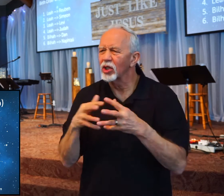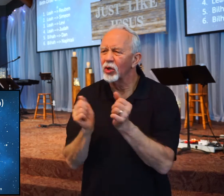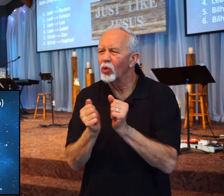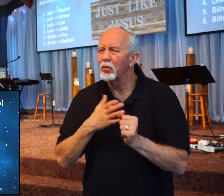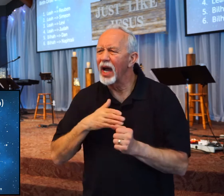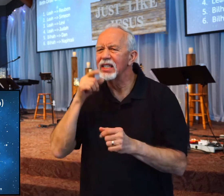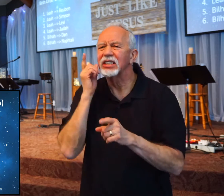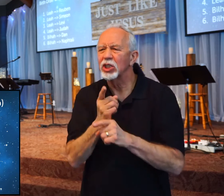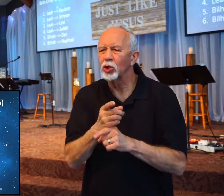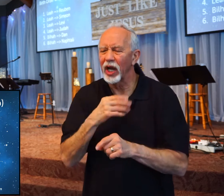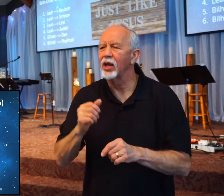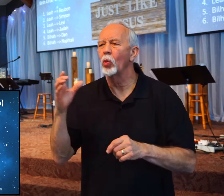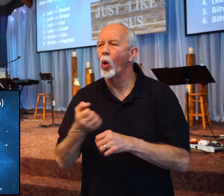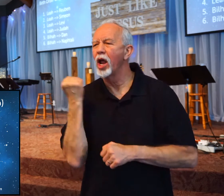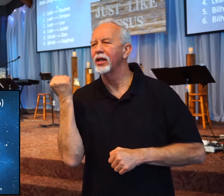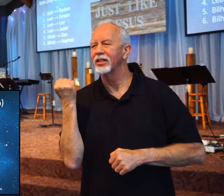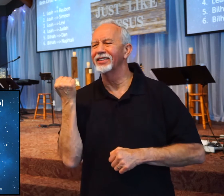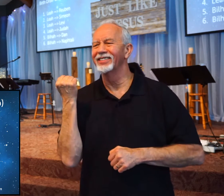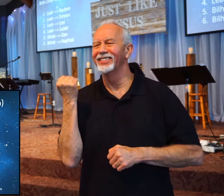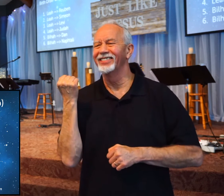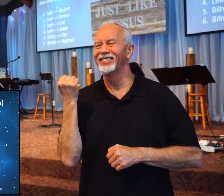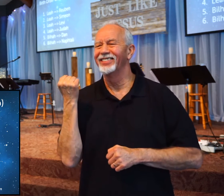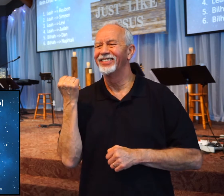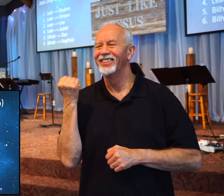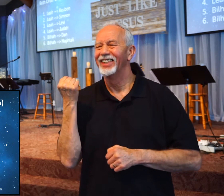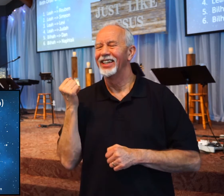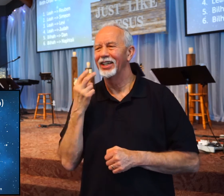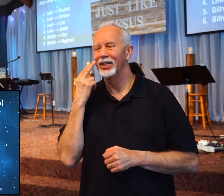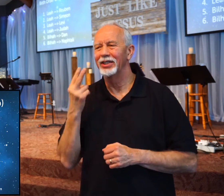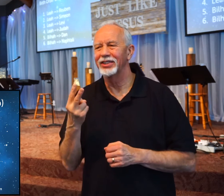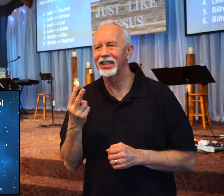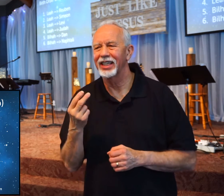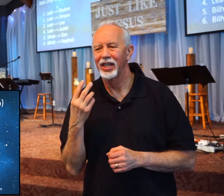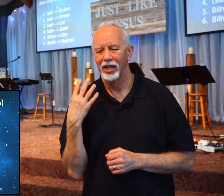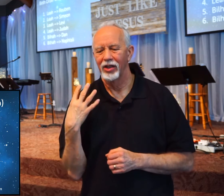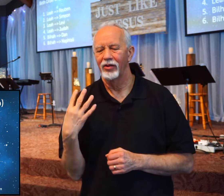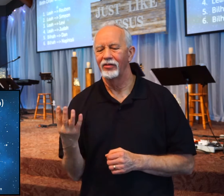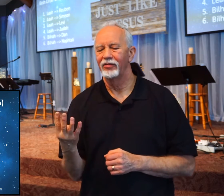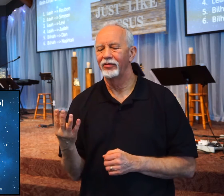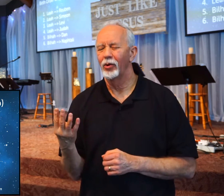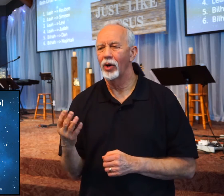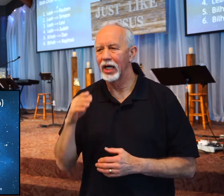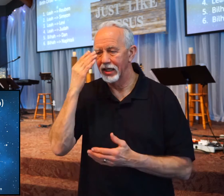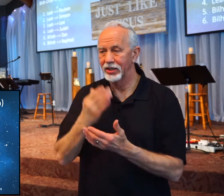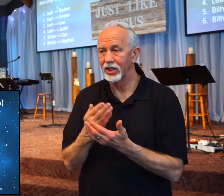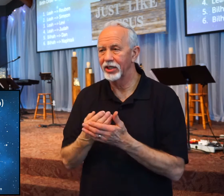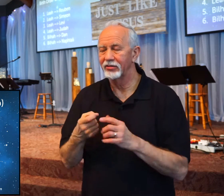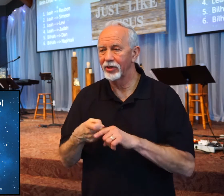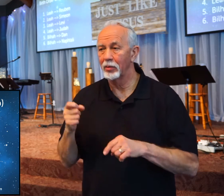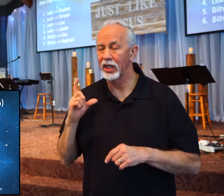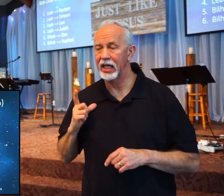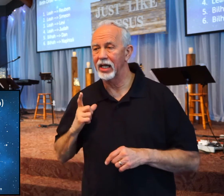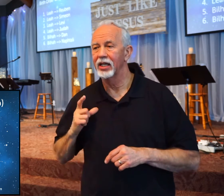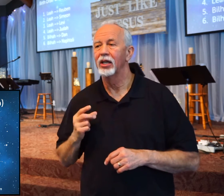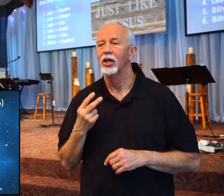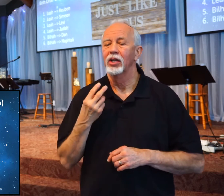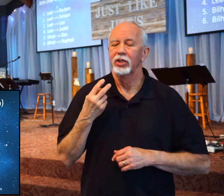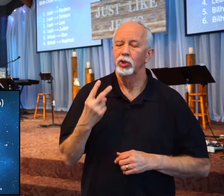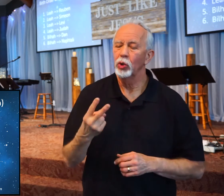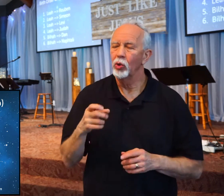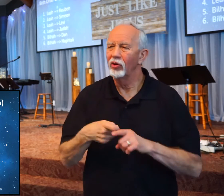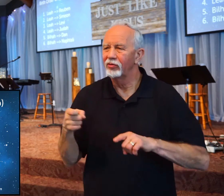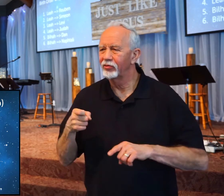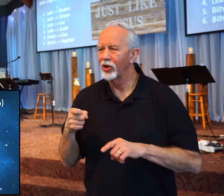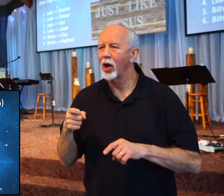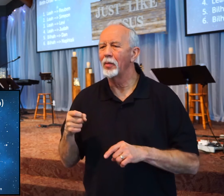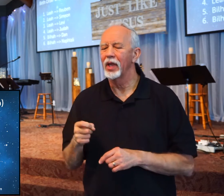won. And so at this point in time, you see four sons from Leah, two from the servant, the